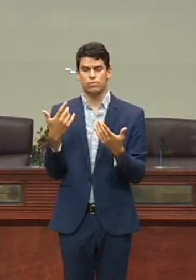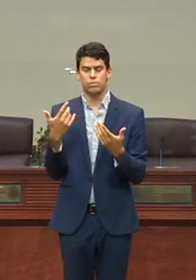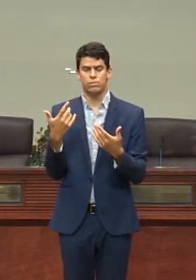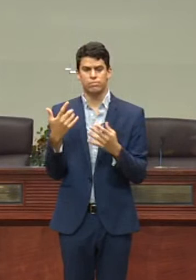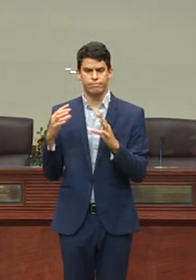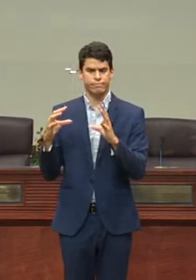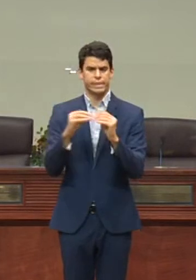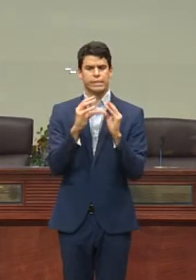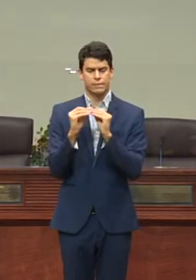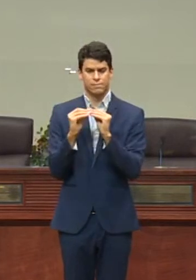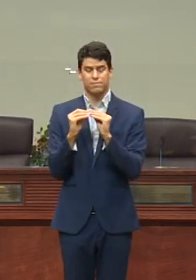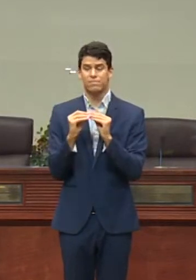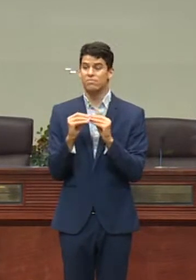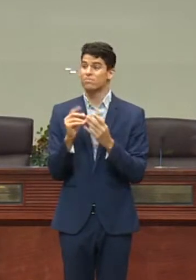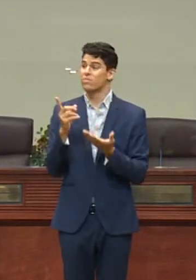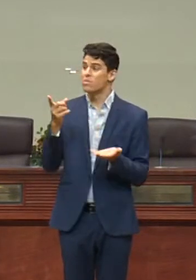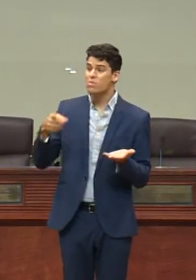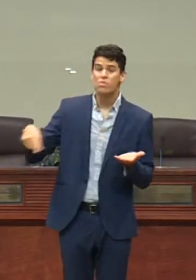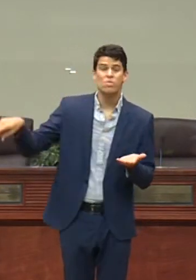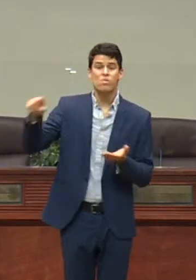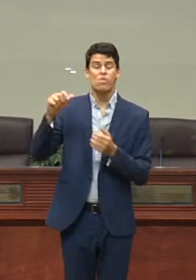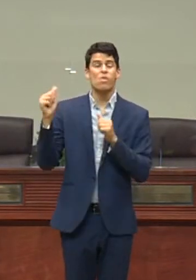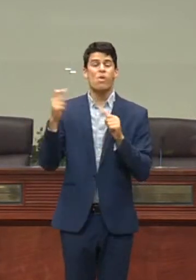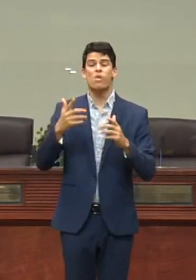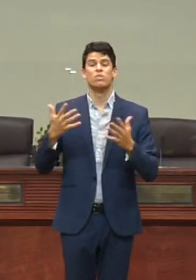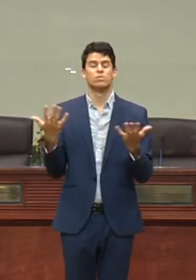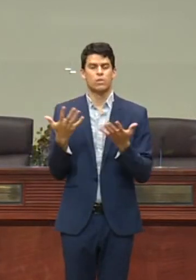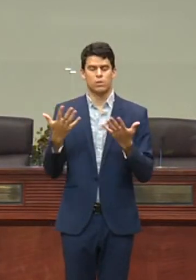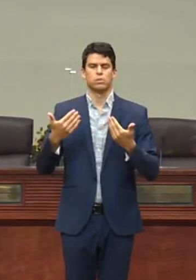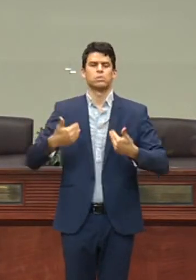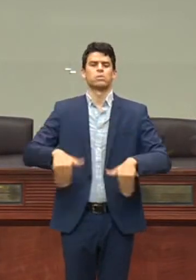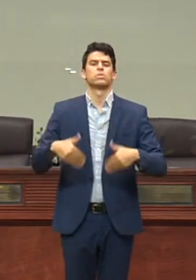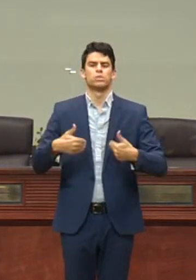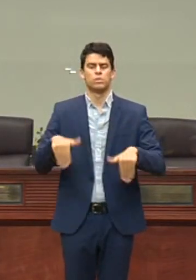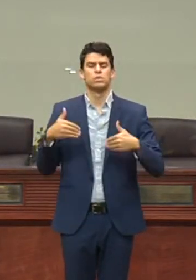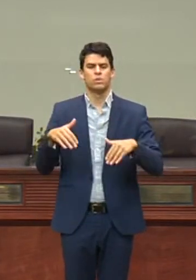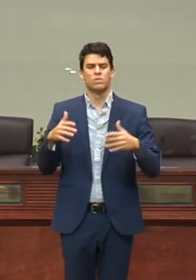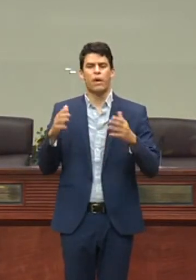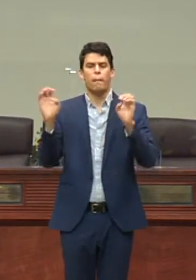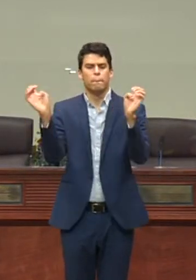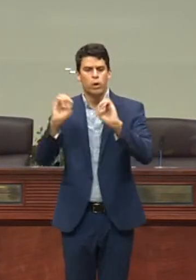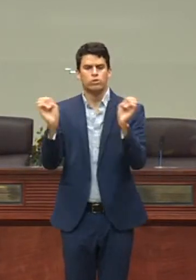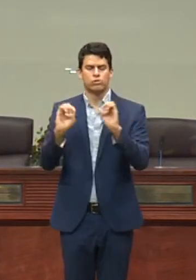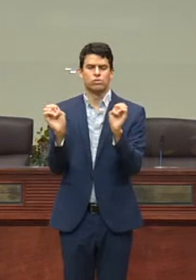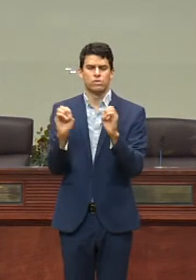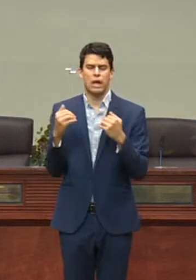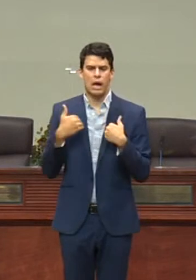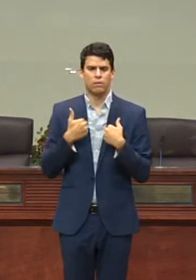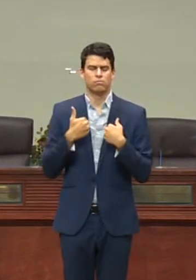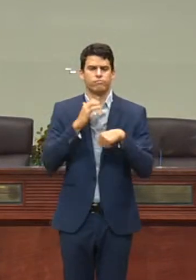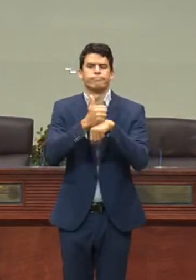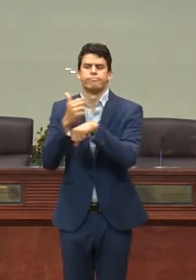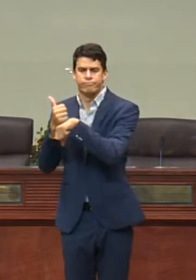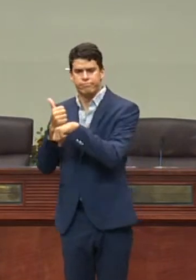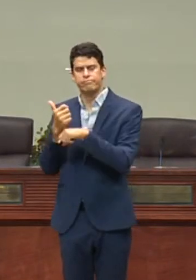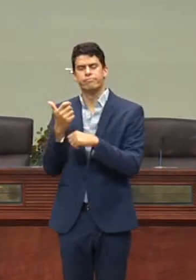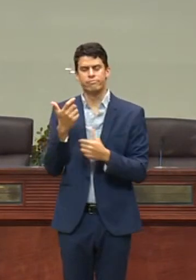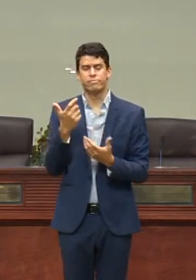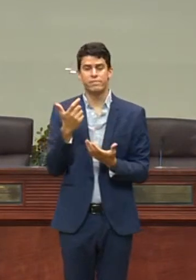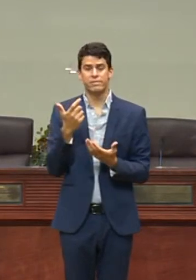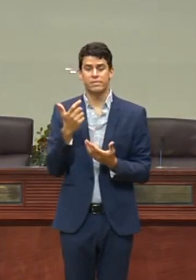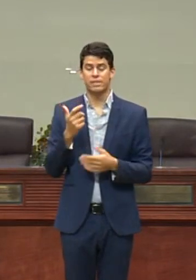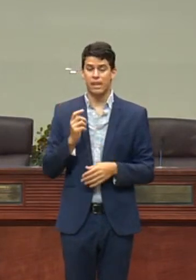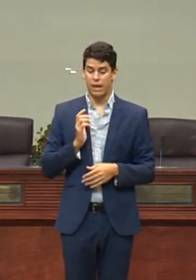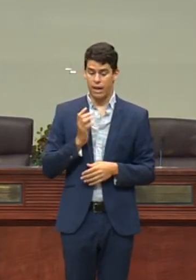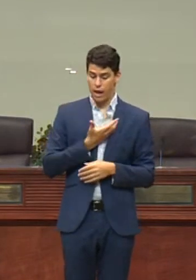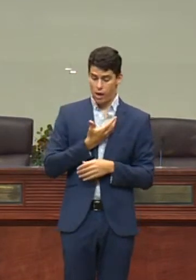All of them were sounding their alarm in their counties, and our hospitals were advising that they were